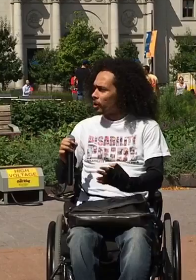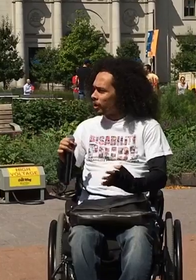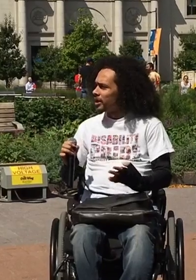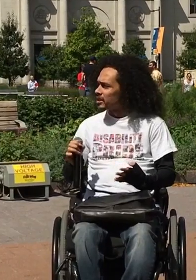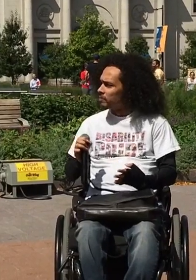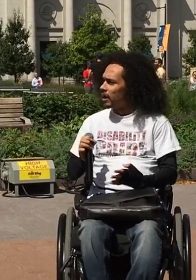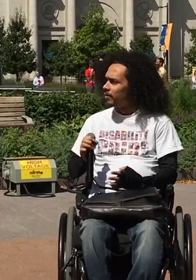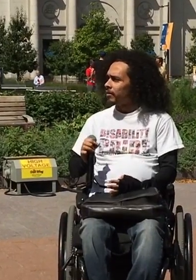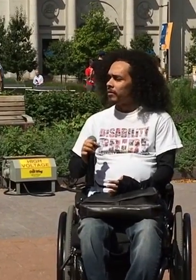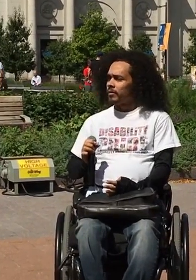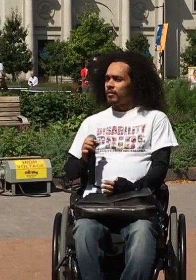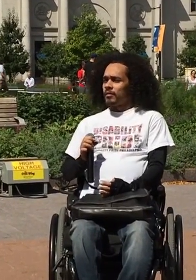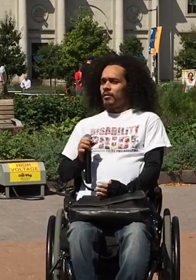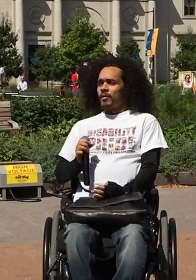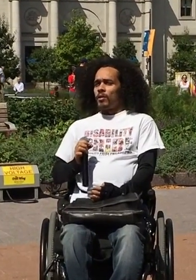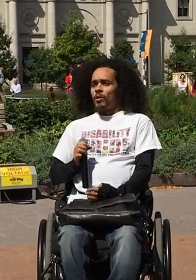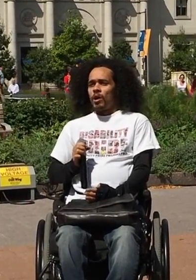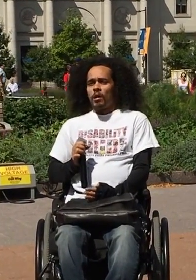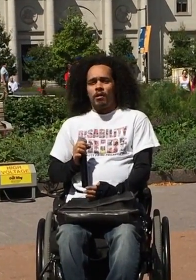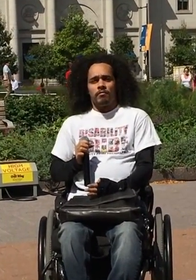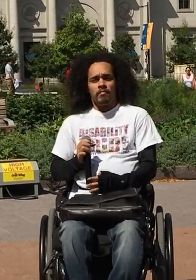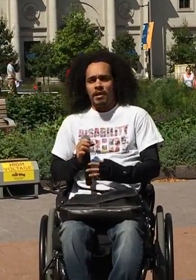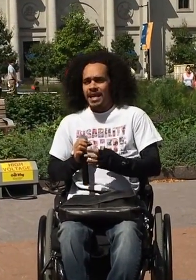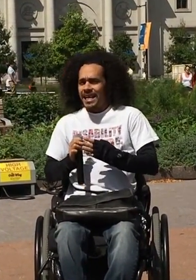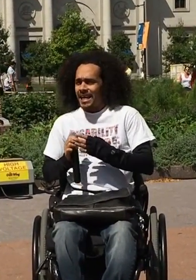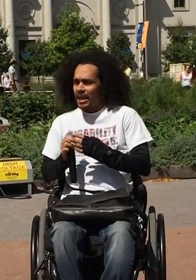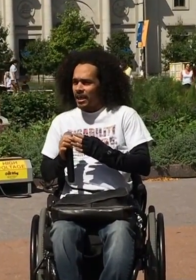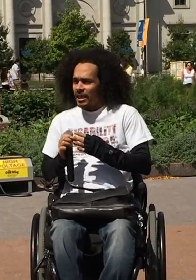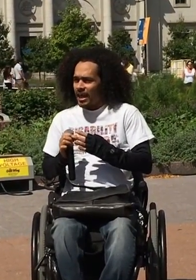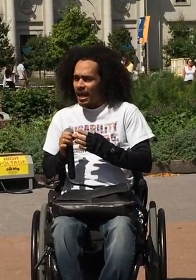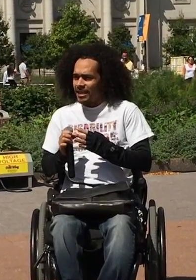Emergency Preparedness Month.